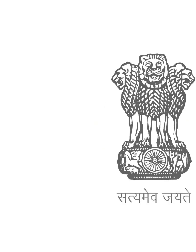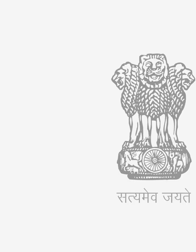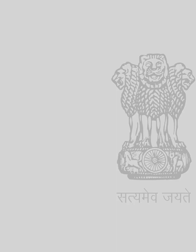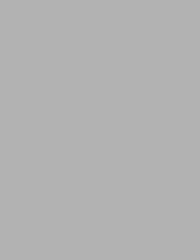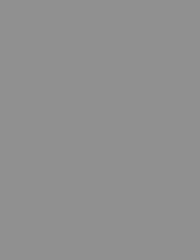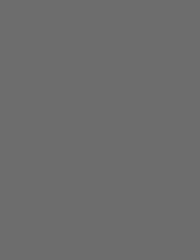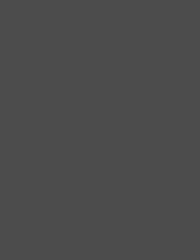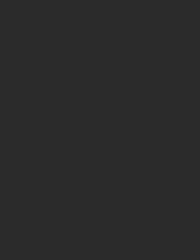Bye Thank